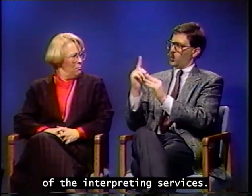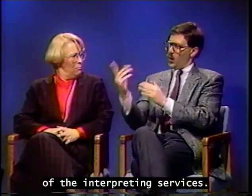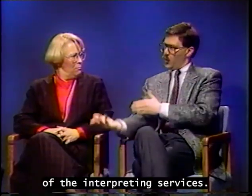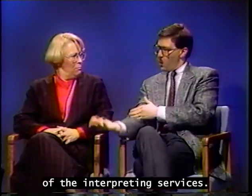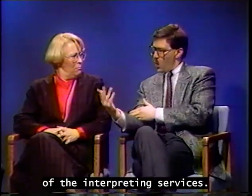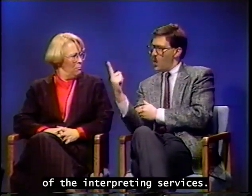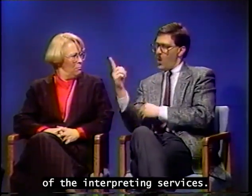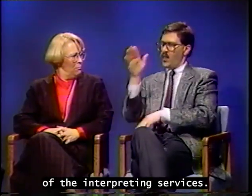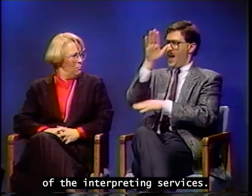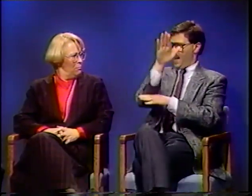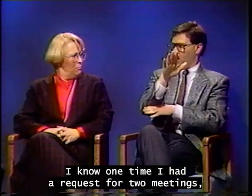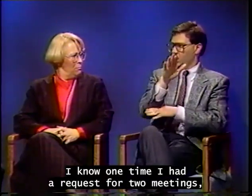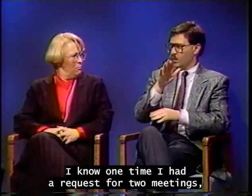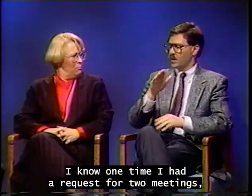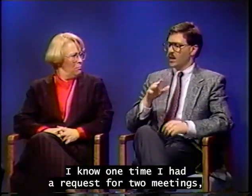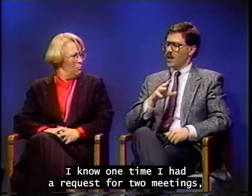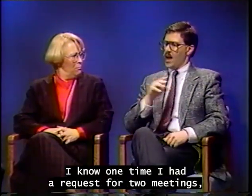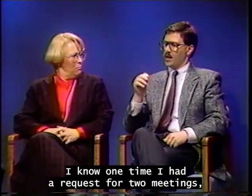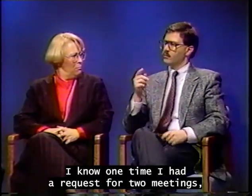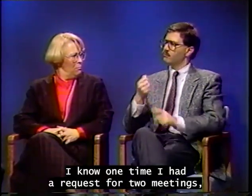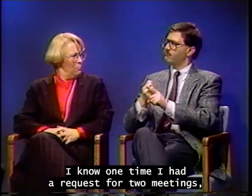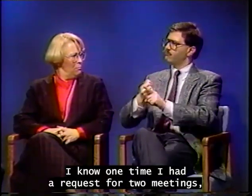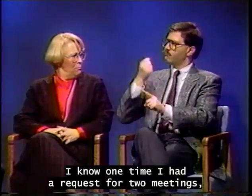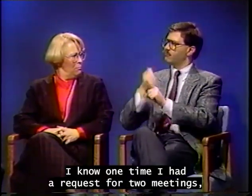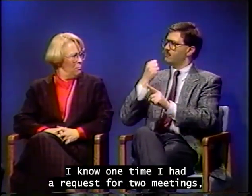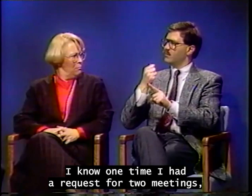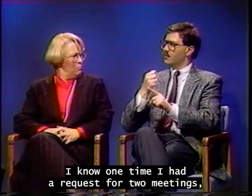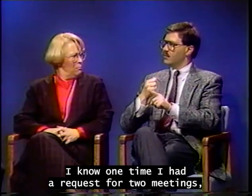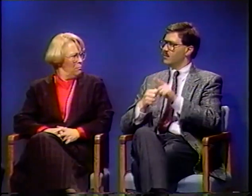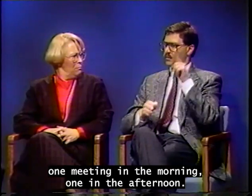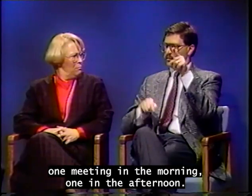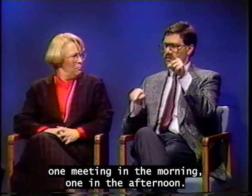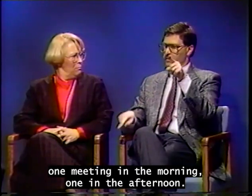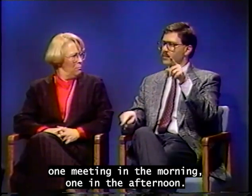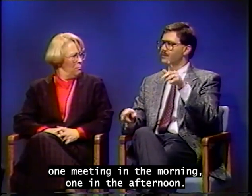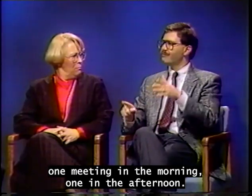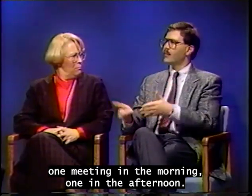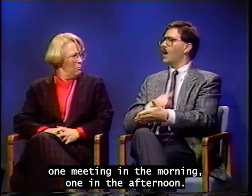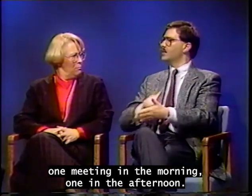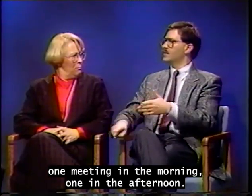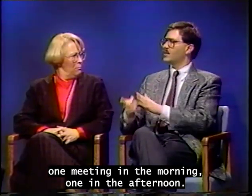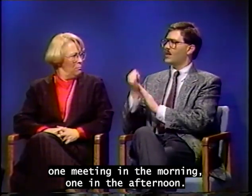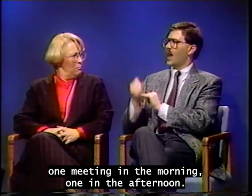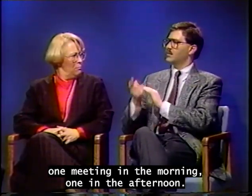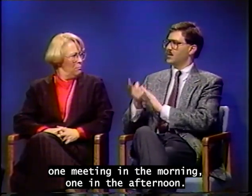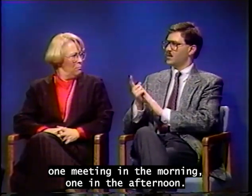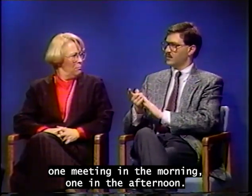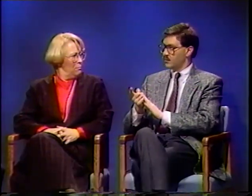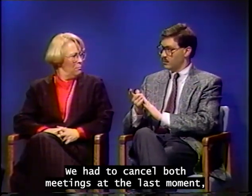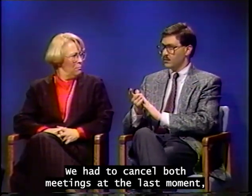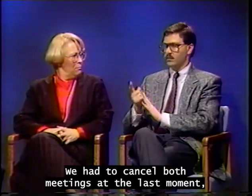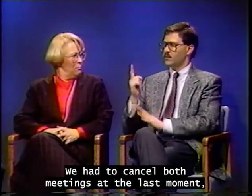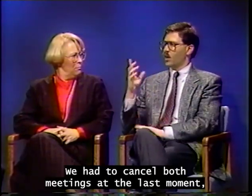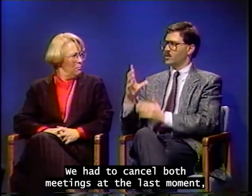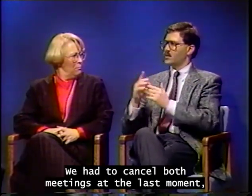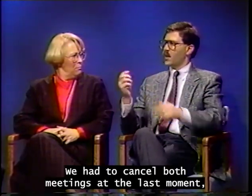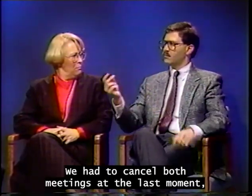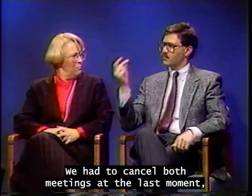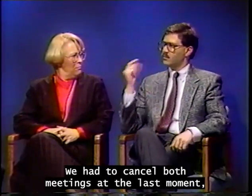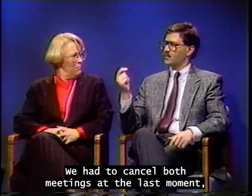interpreting services. I know one time I had a request for 2 meetings, one meeting in the morning, one in the afternoon. We had to cancel both meetings